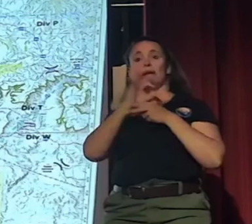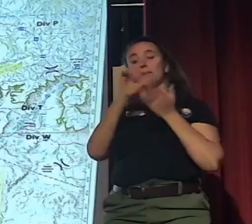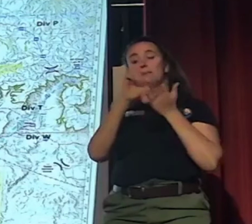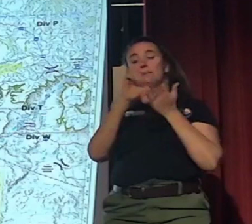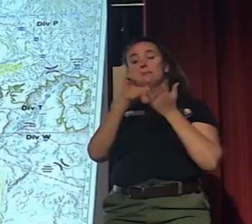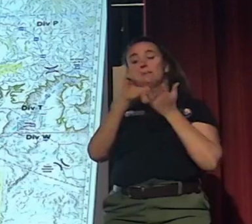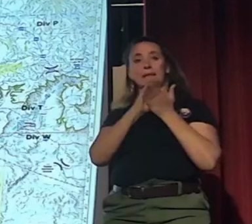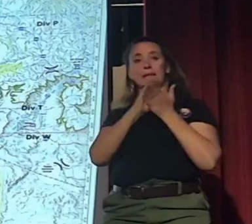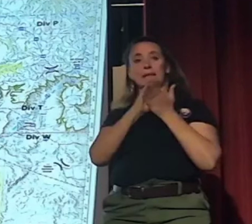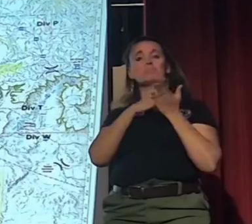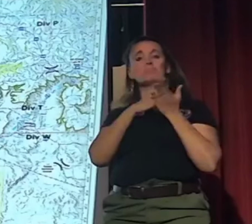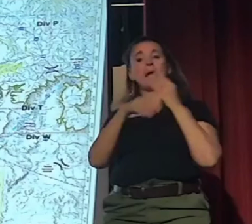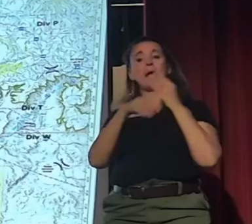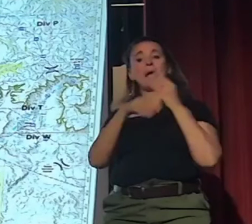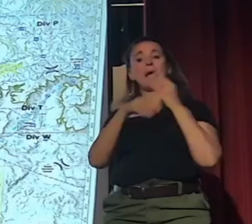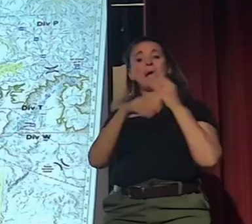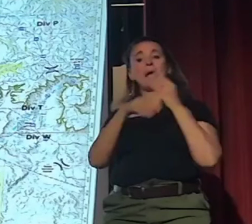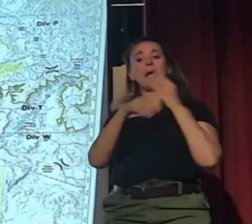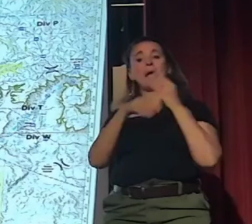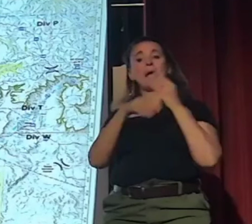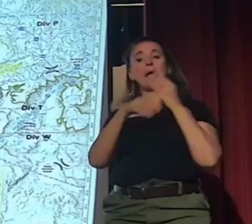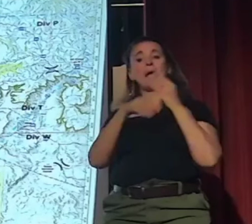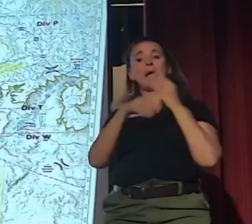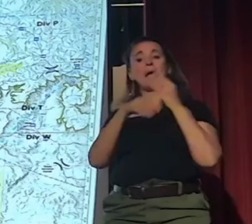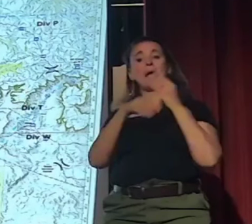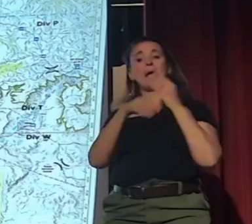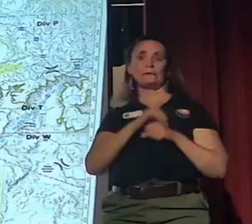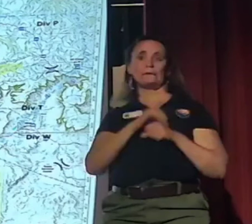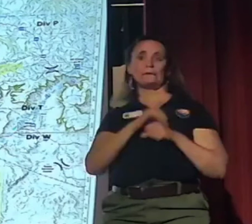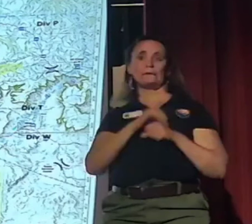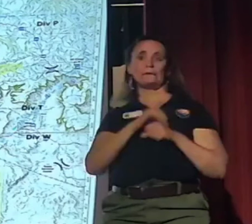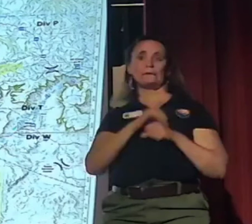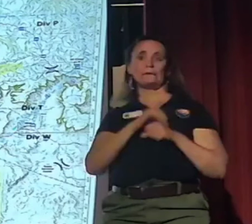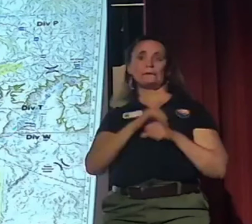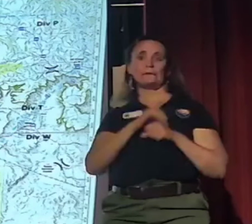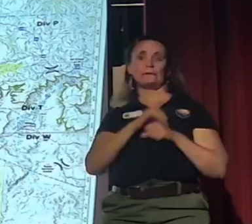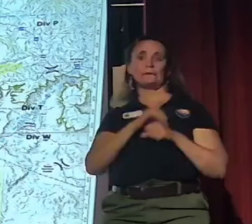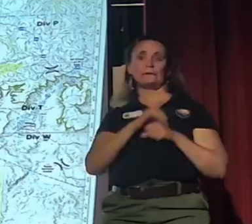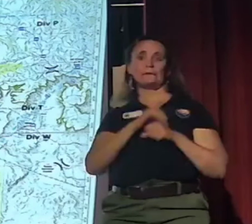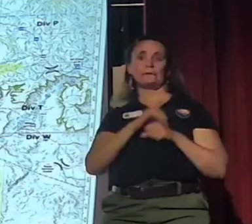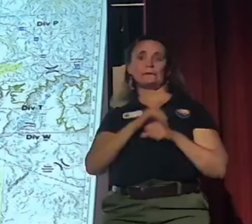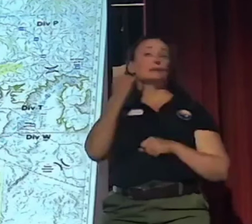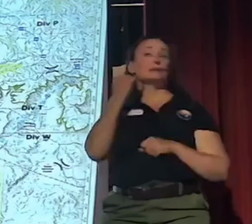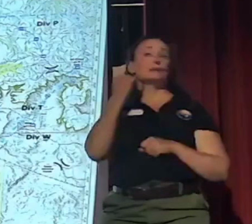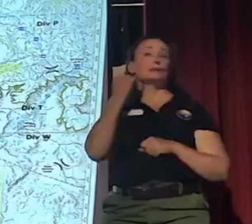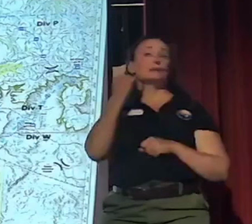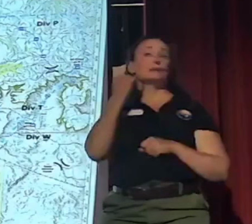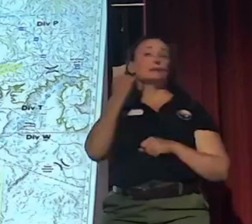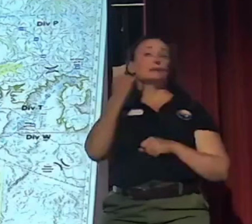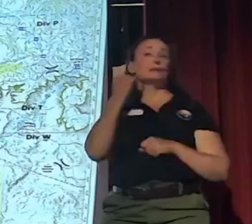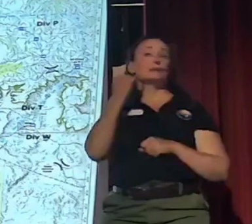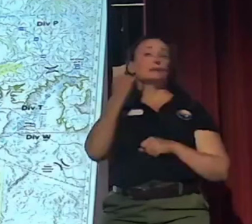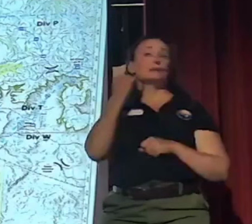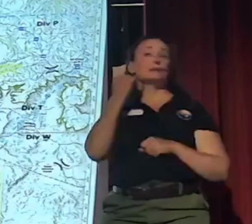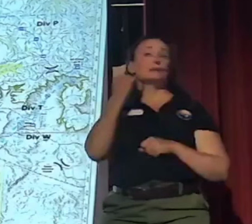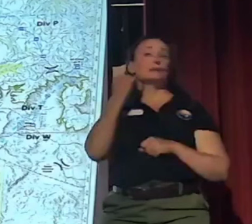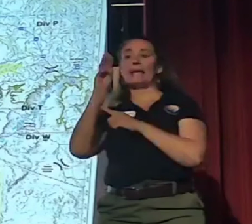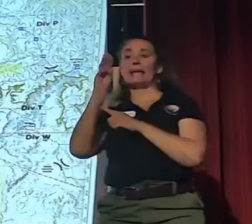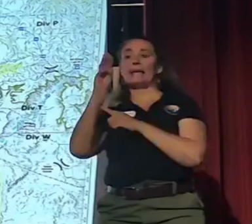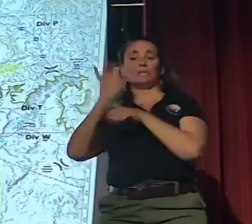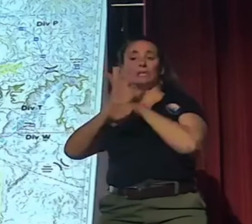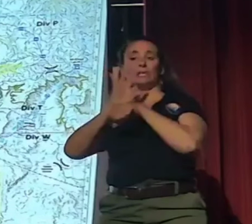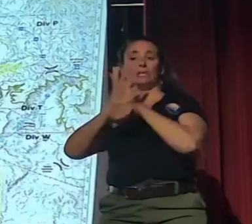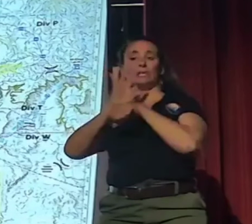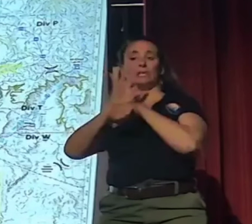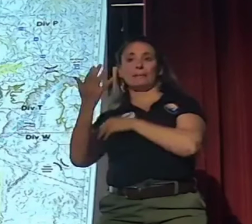I usually add to it daily. If you don't want to do that, listen to KMOG at 9 o'clock in the morning. The mayor and